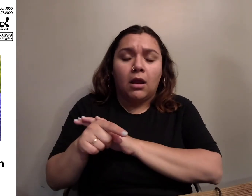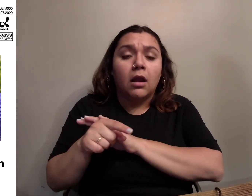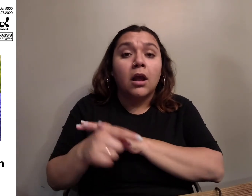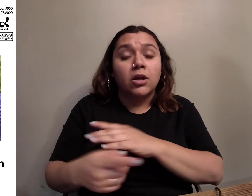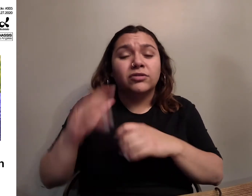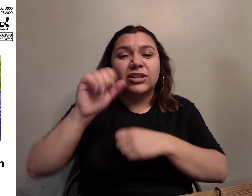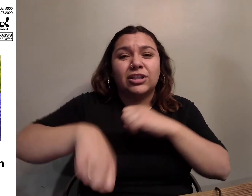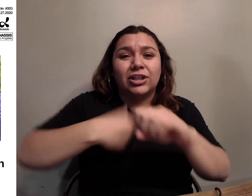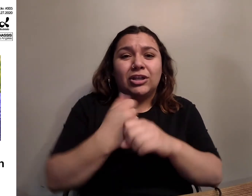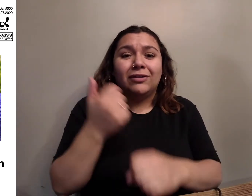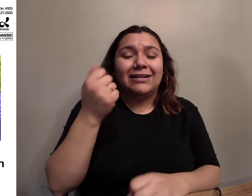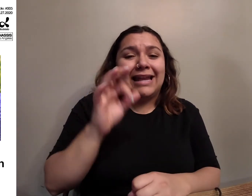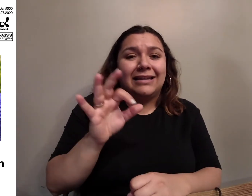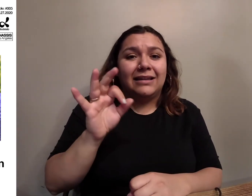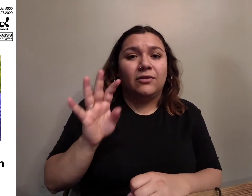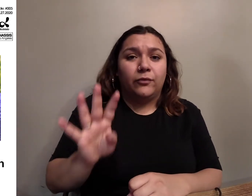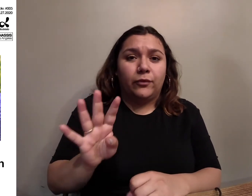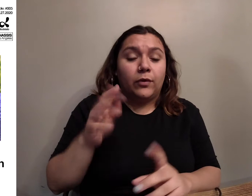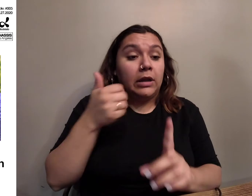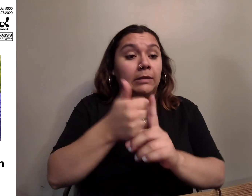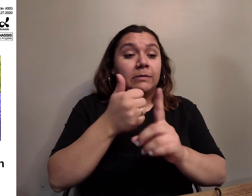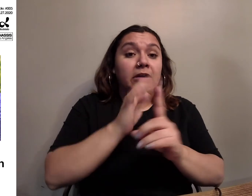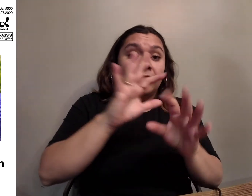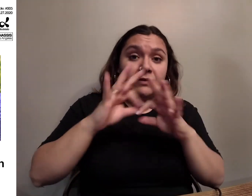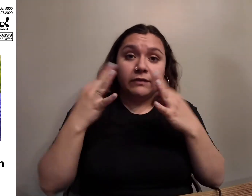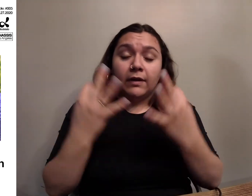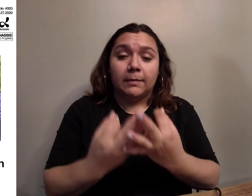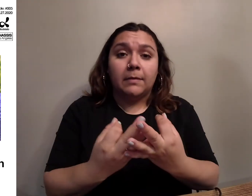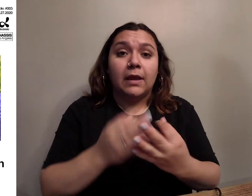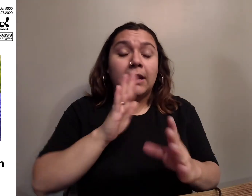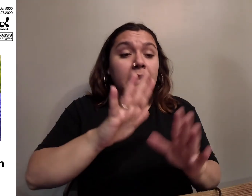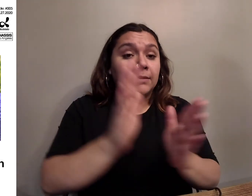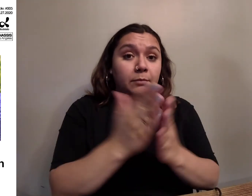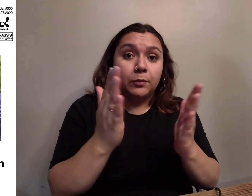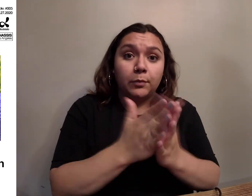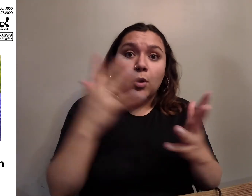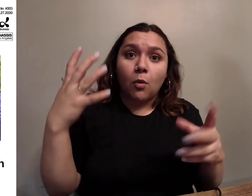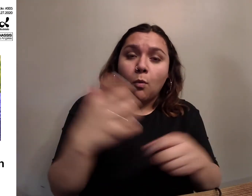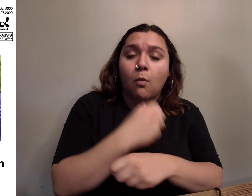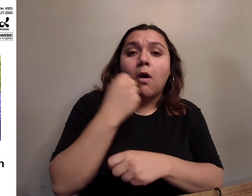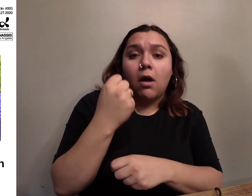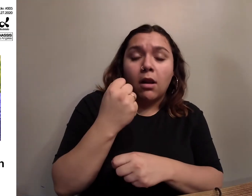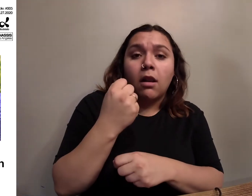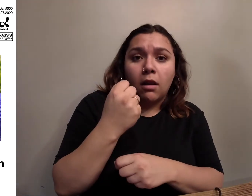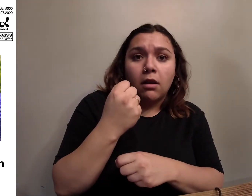and what have you. The experience of him and his family, and his book won the Goncourt,